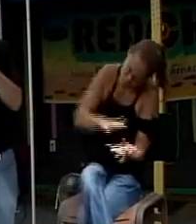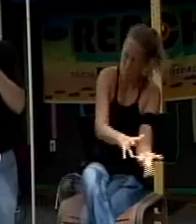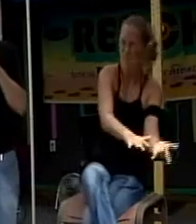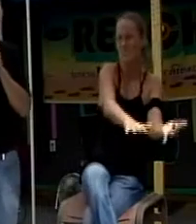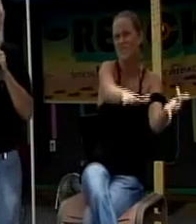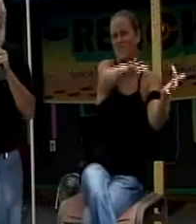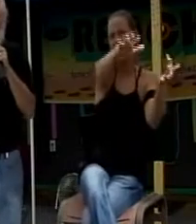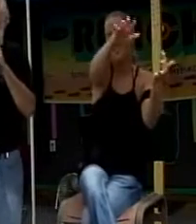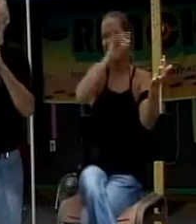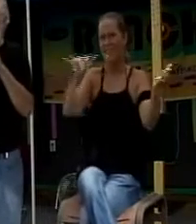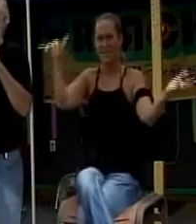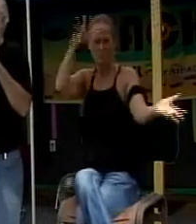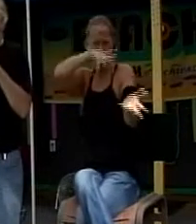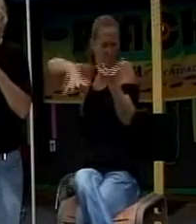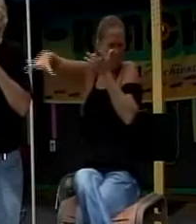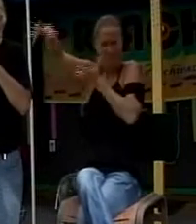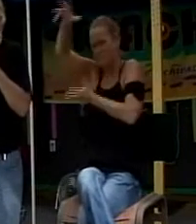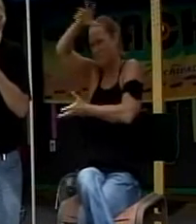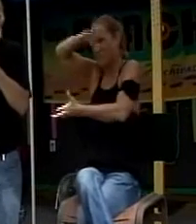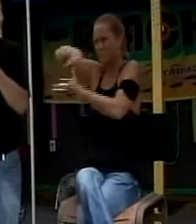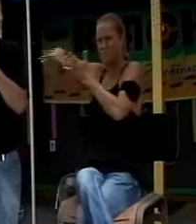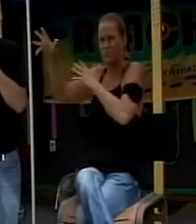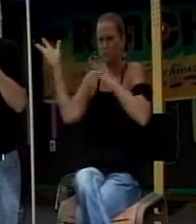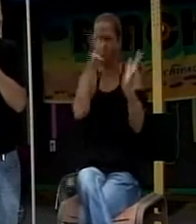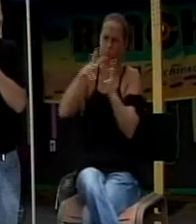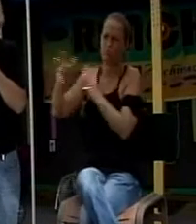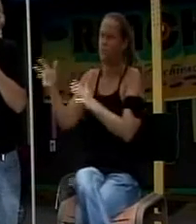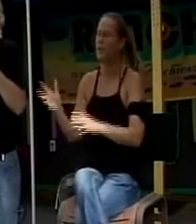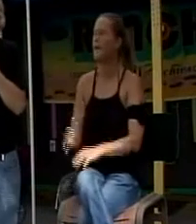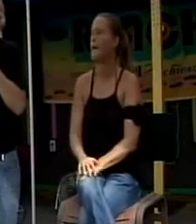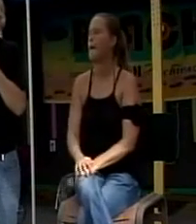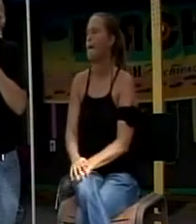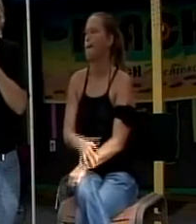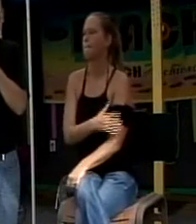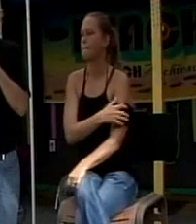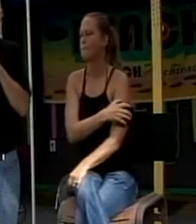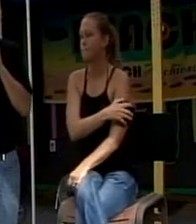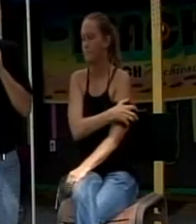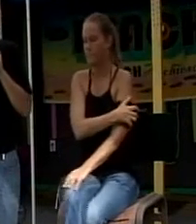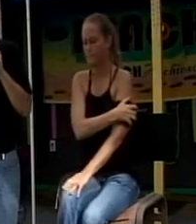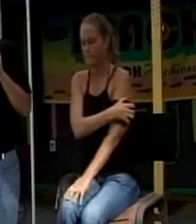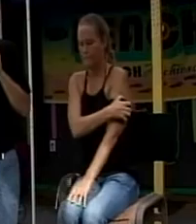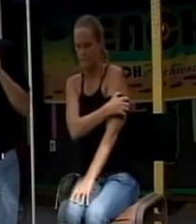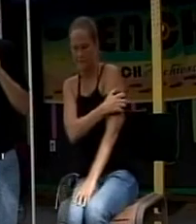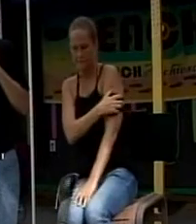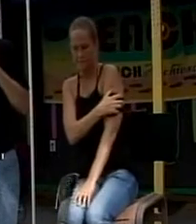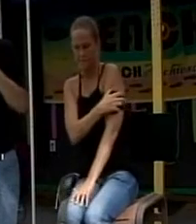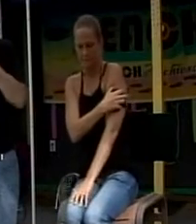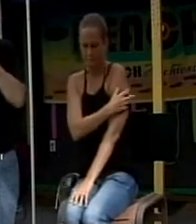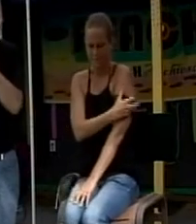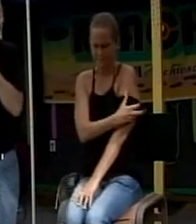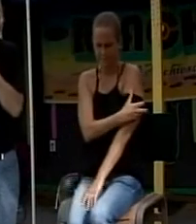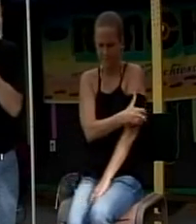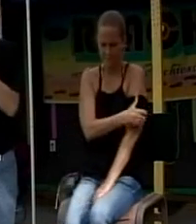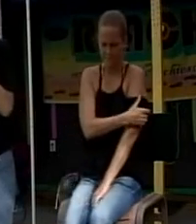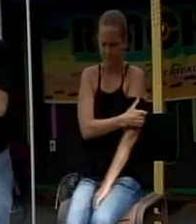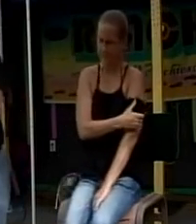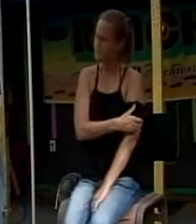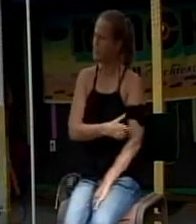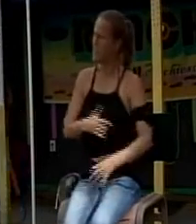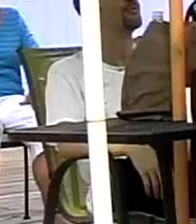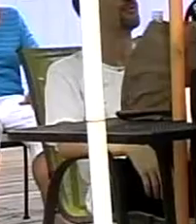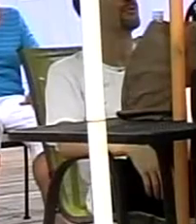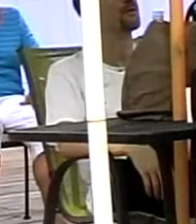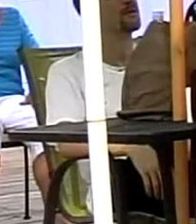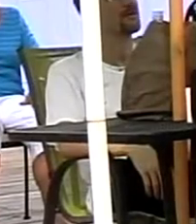Wind, and Fire, there's a church that the Crossing used to be in, and the church took over that old building, and it's called Spirit Wind. And I'm thinking, that's a cool name for a